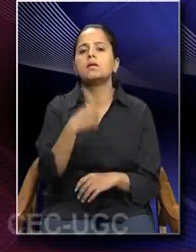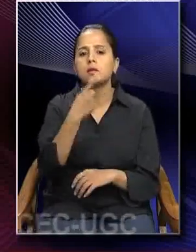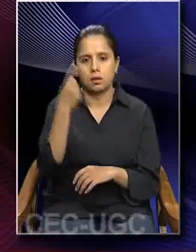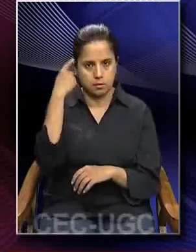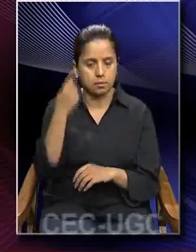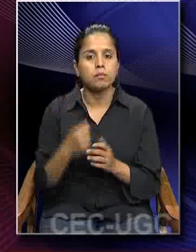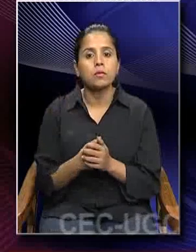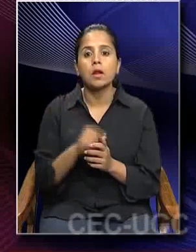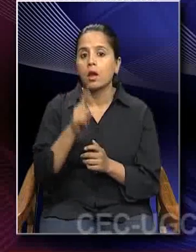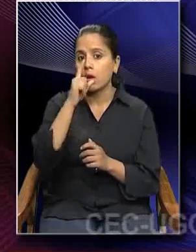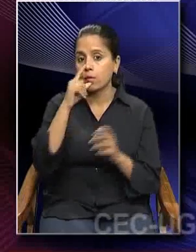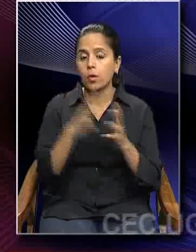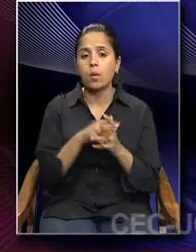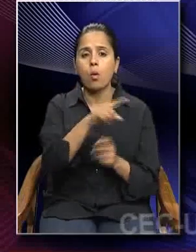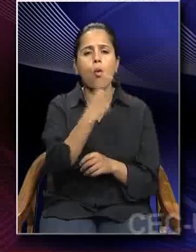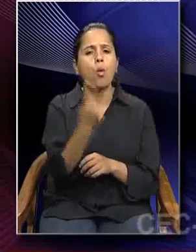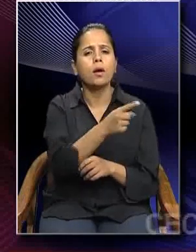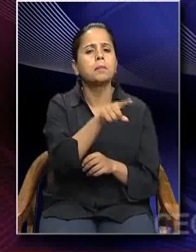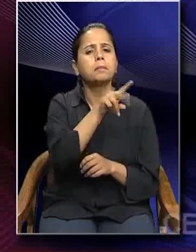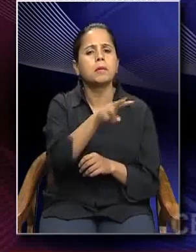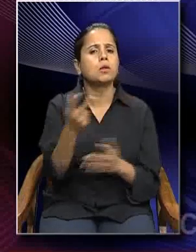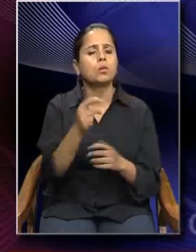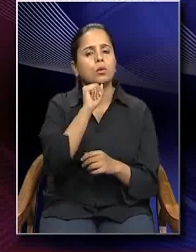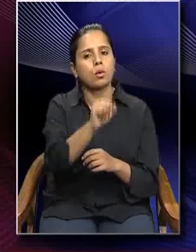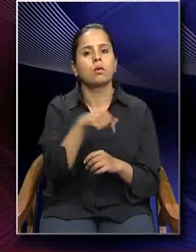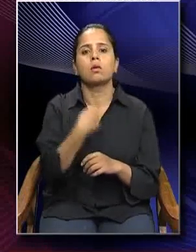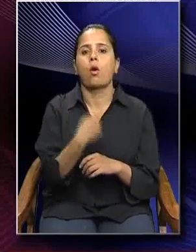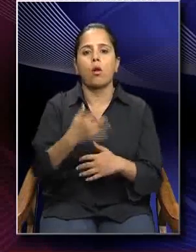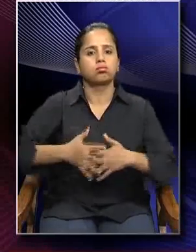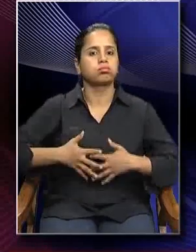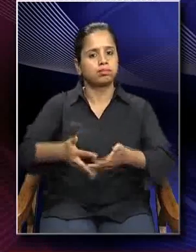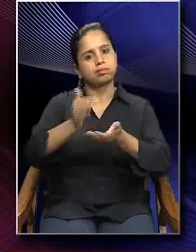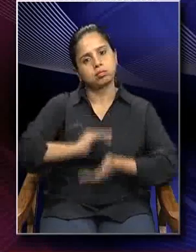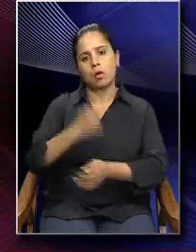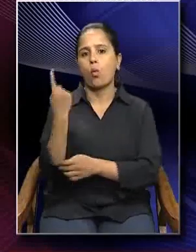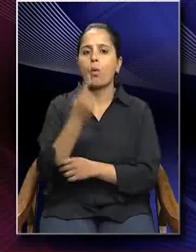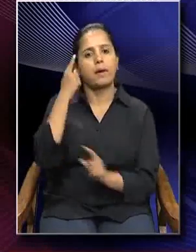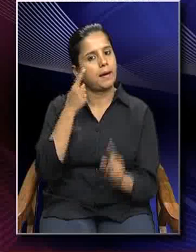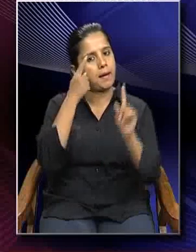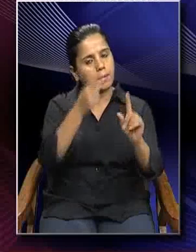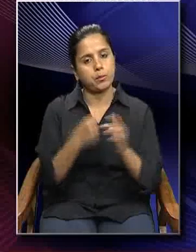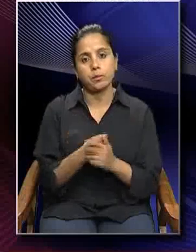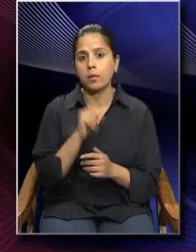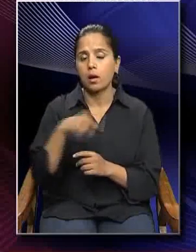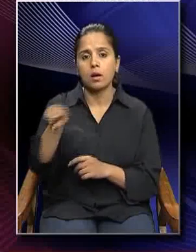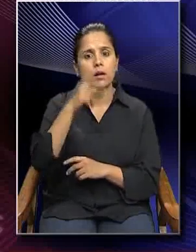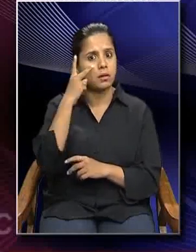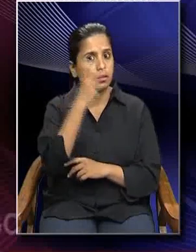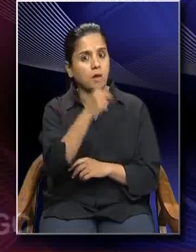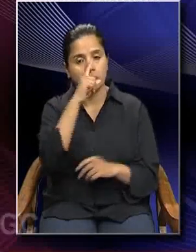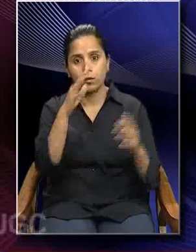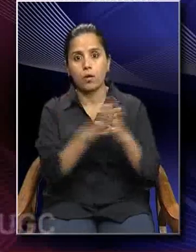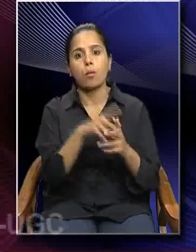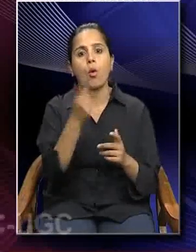Women's sole worth lay in their reproductive role, and even there she was seen as the